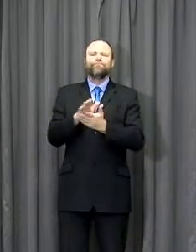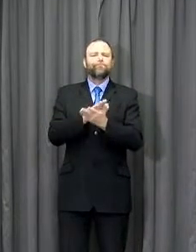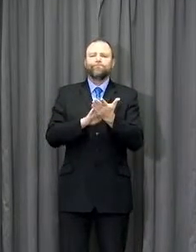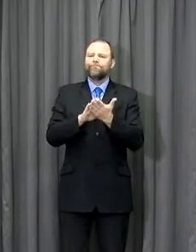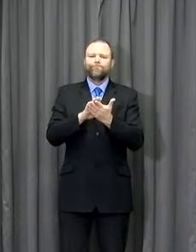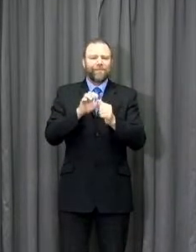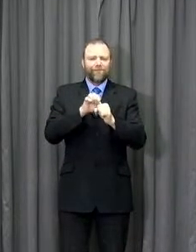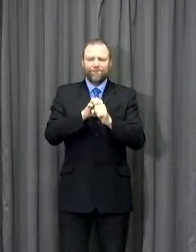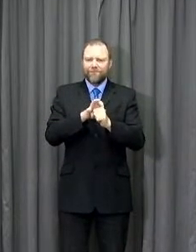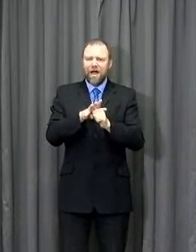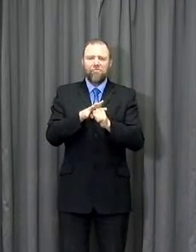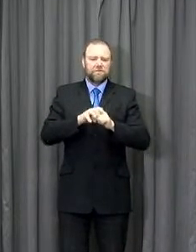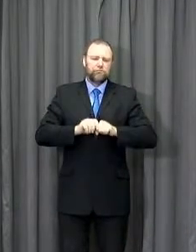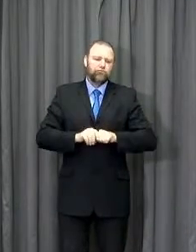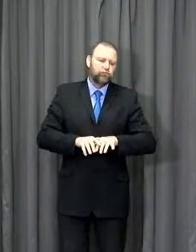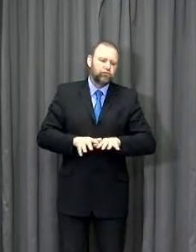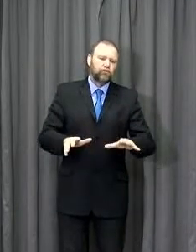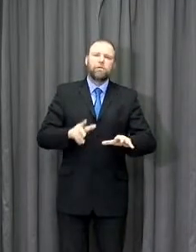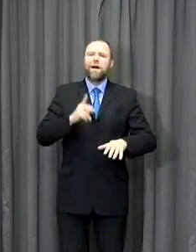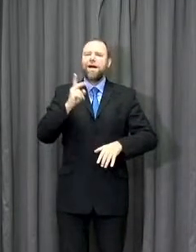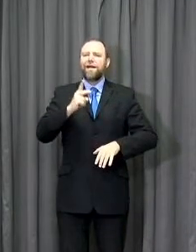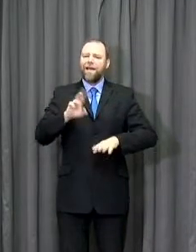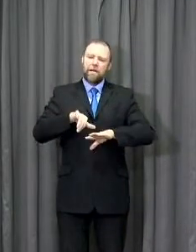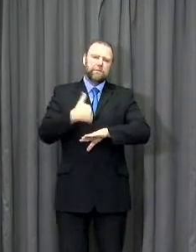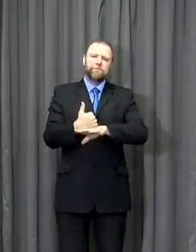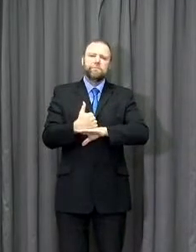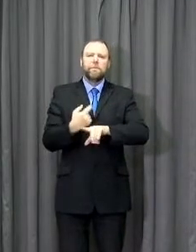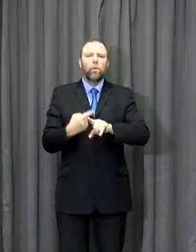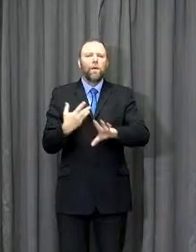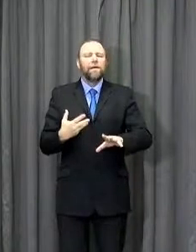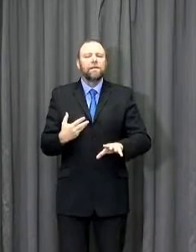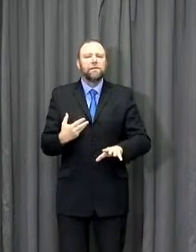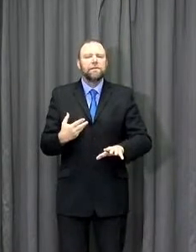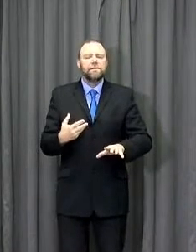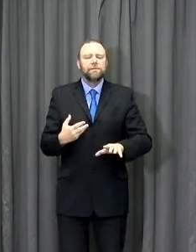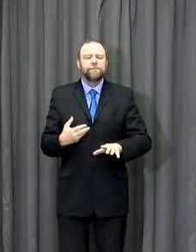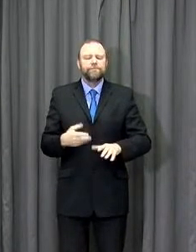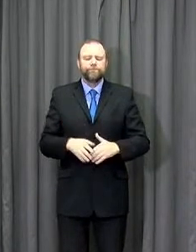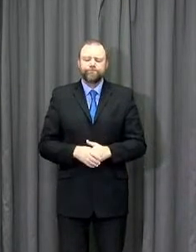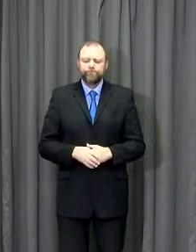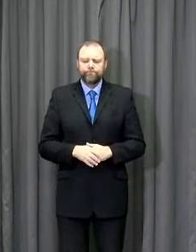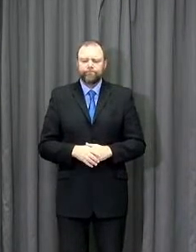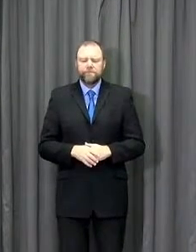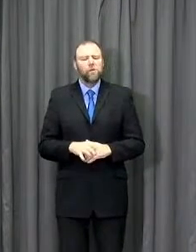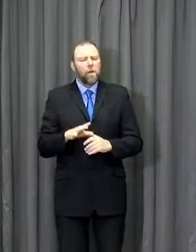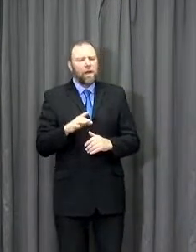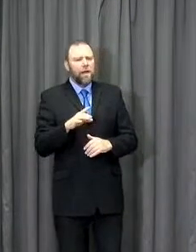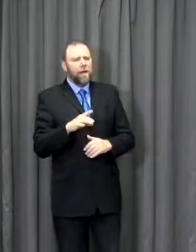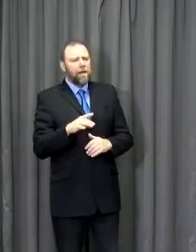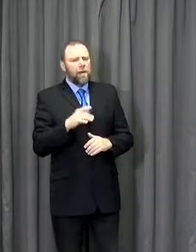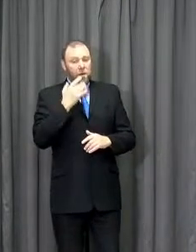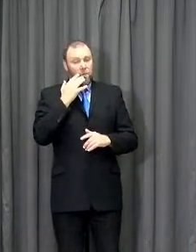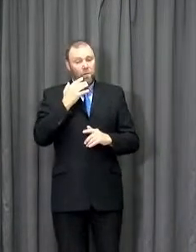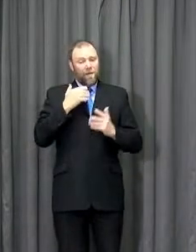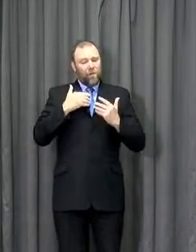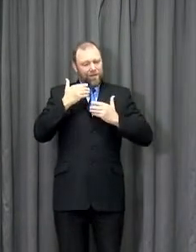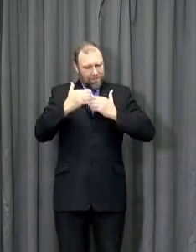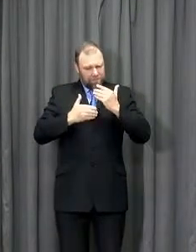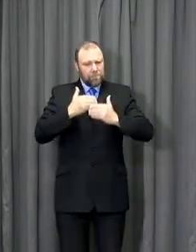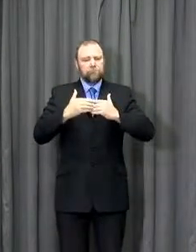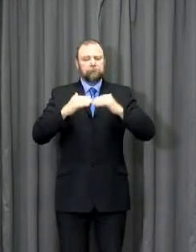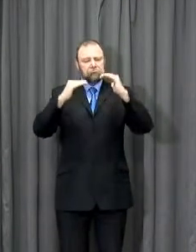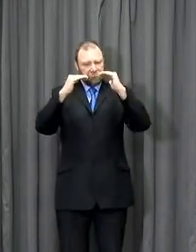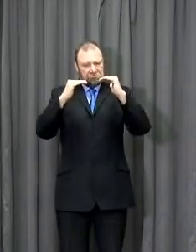to re-establish itself very, very quickly. And so, as we do get some more headroom